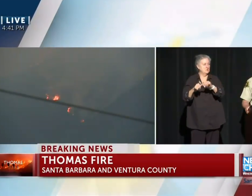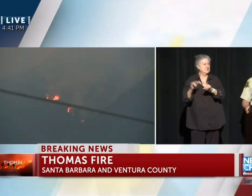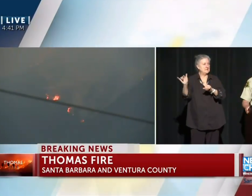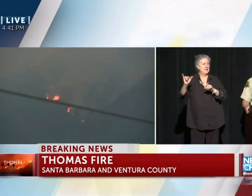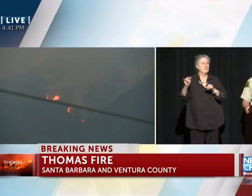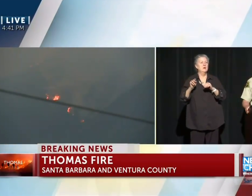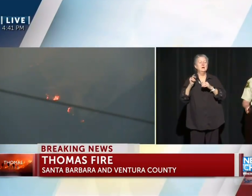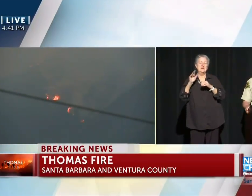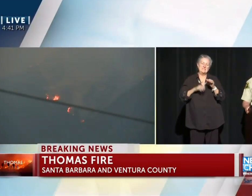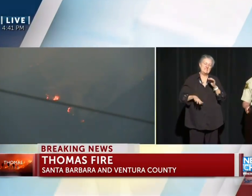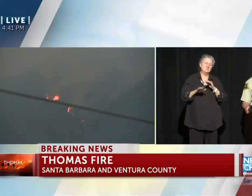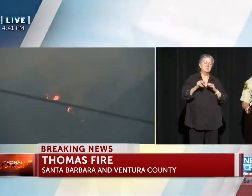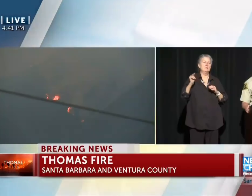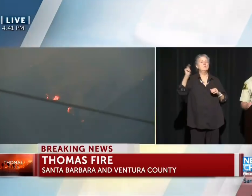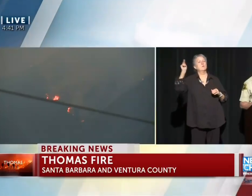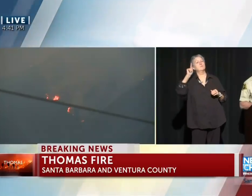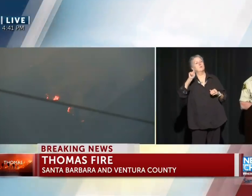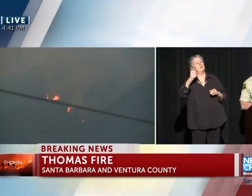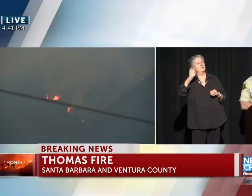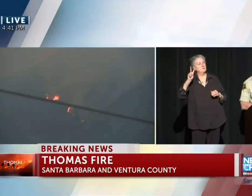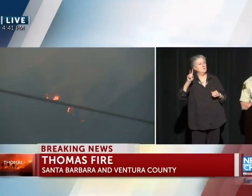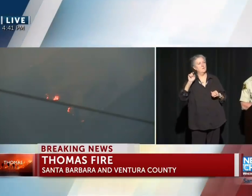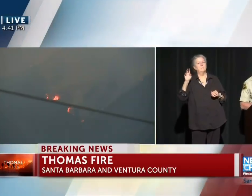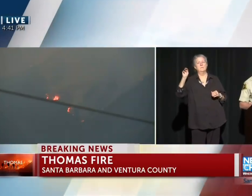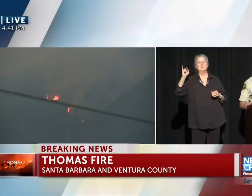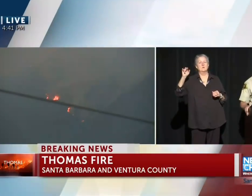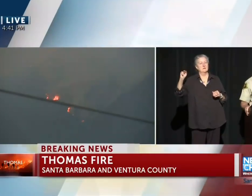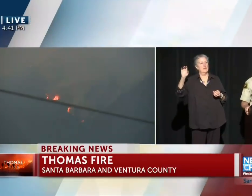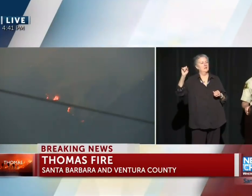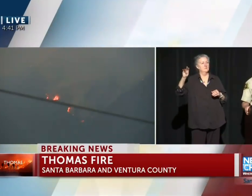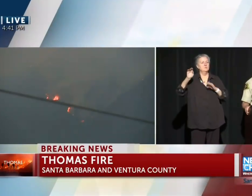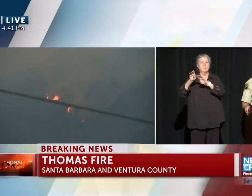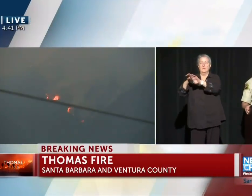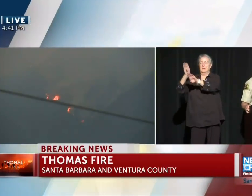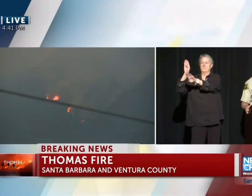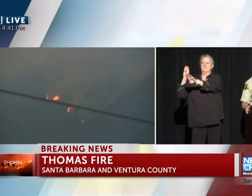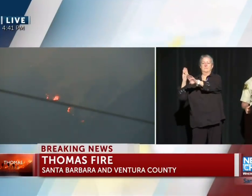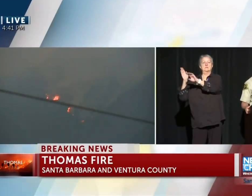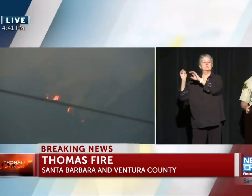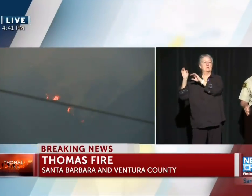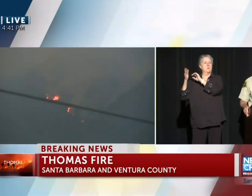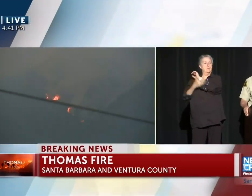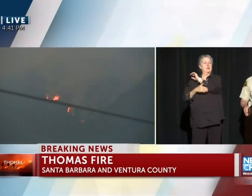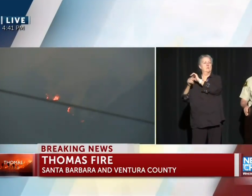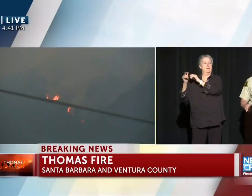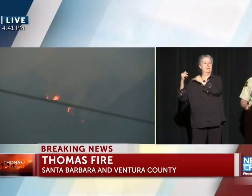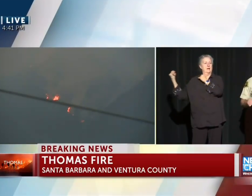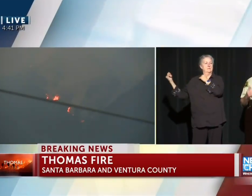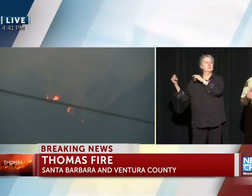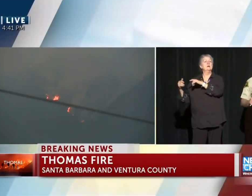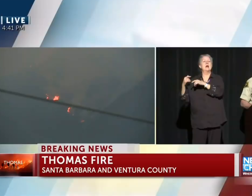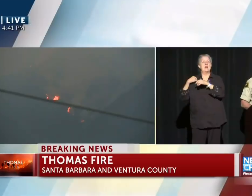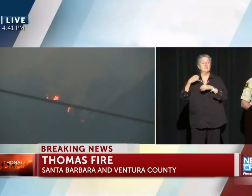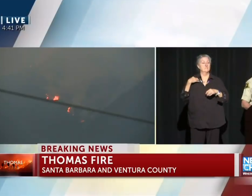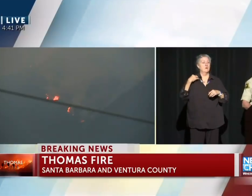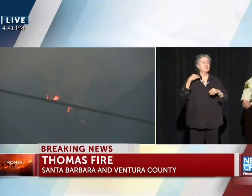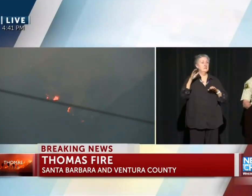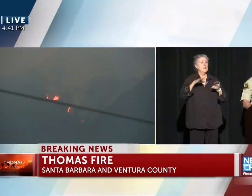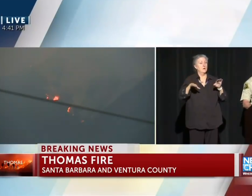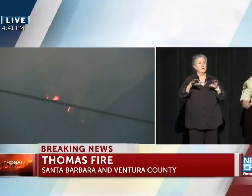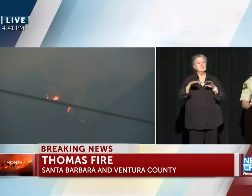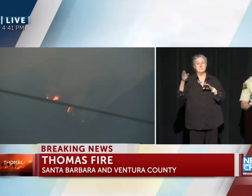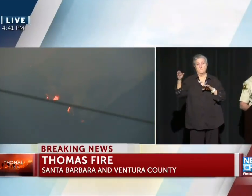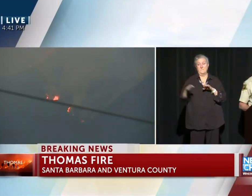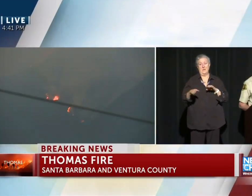essentially north of the 192 from Mission Canyon to the county line, and the voluntary evacuation areas are below